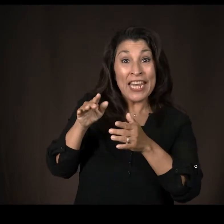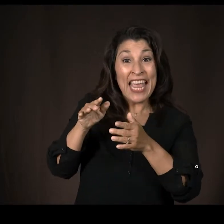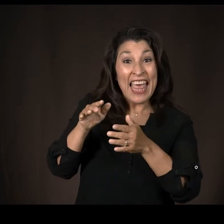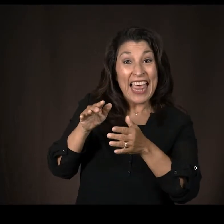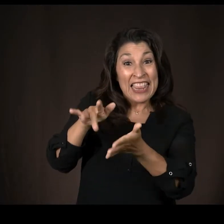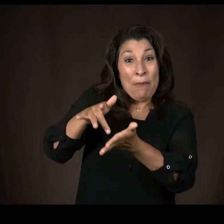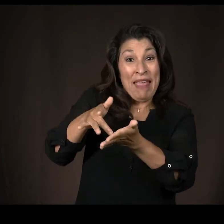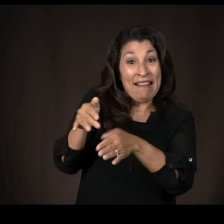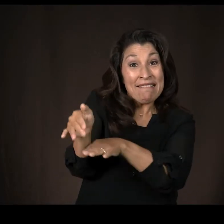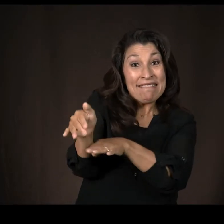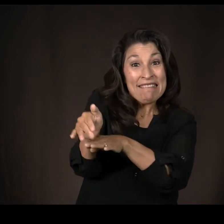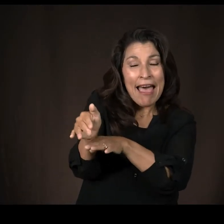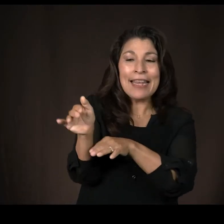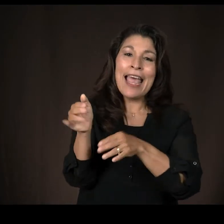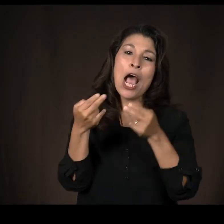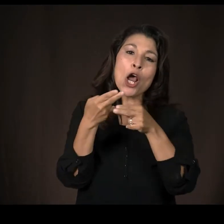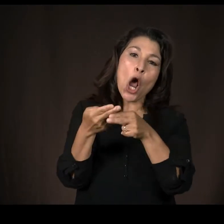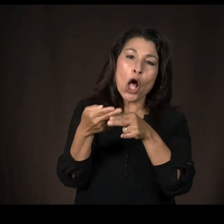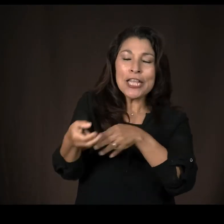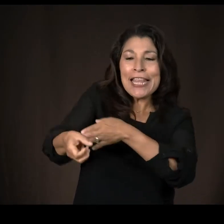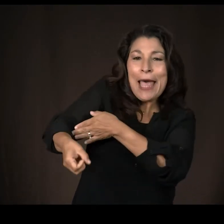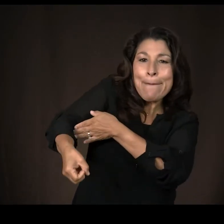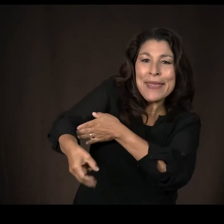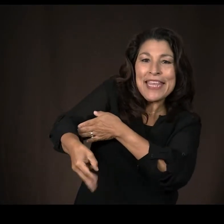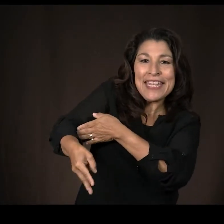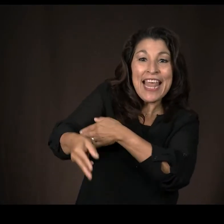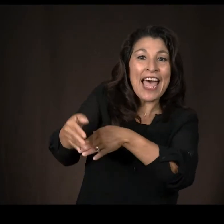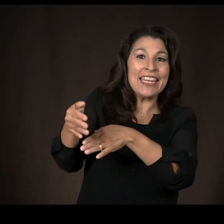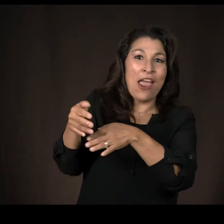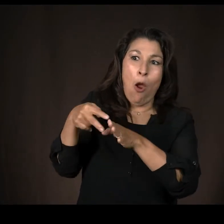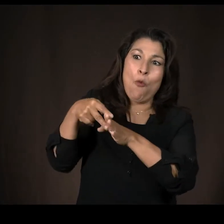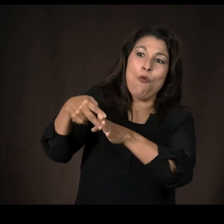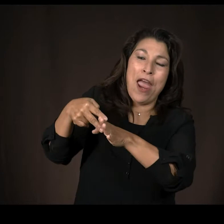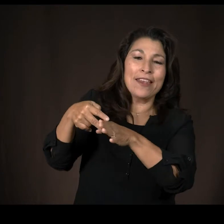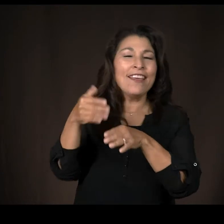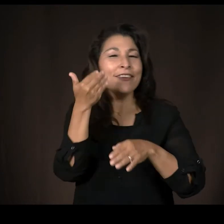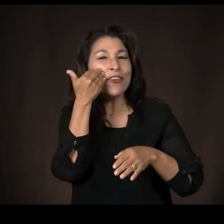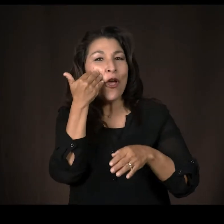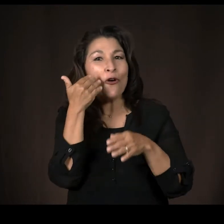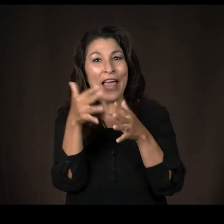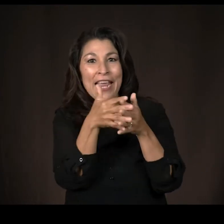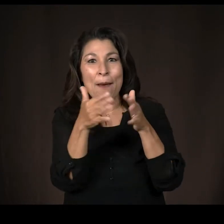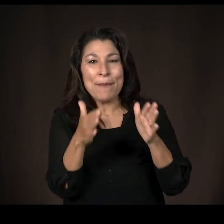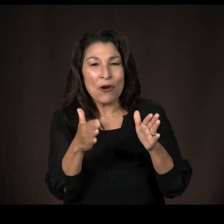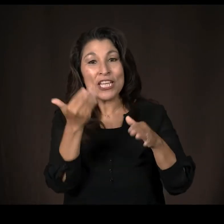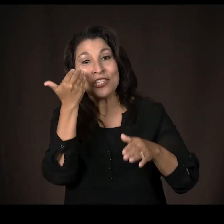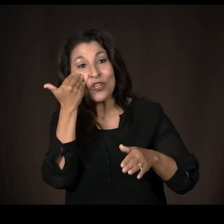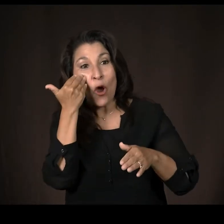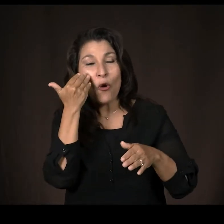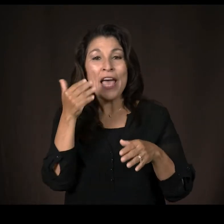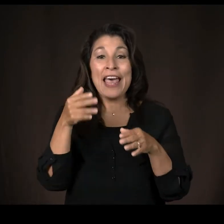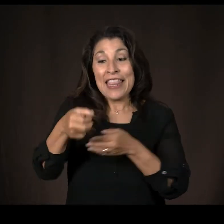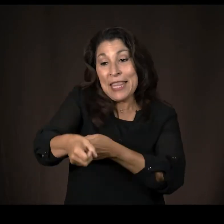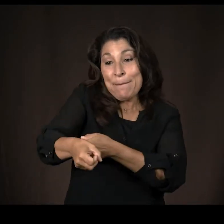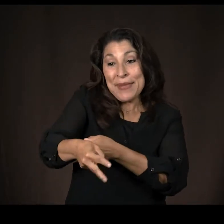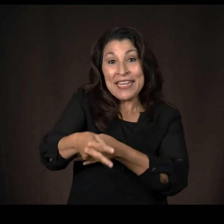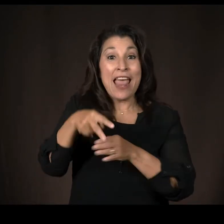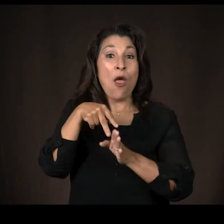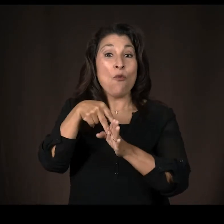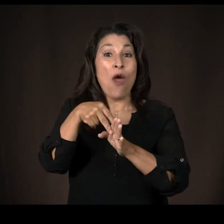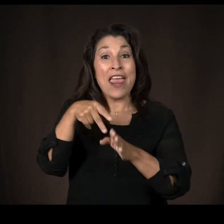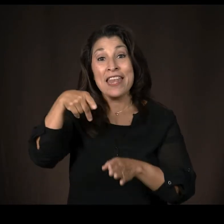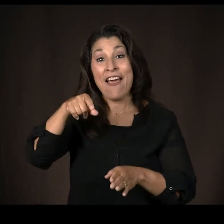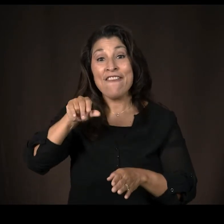of the night. This is his midnight ride. You've heard of the midnight ride of Paul Revere if you're an American. Well, Nehemiah has a midnight ride around